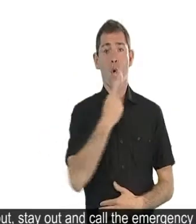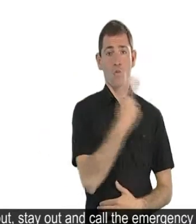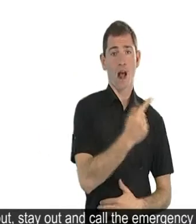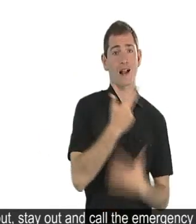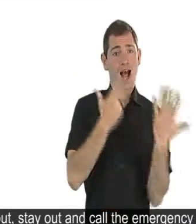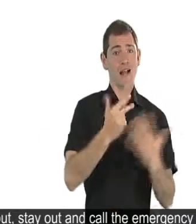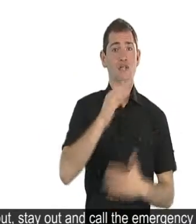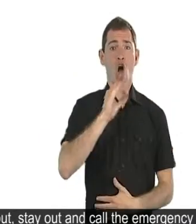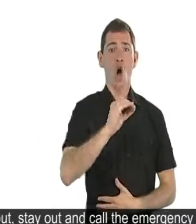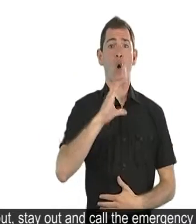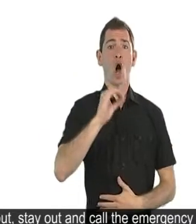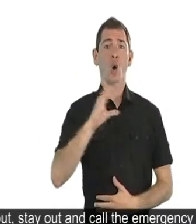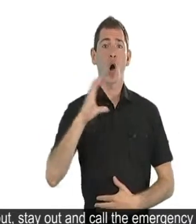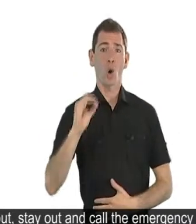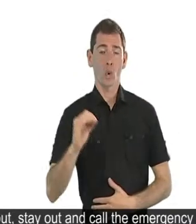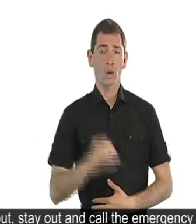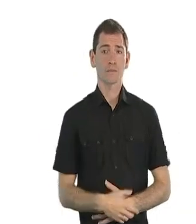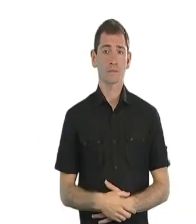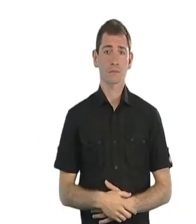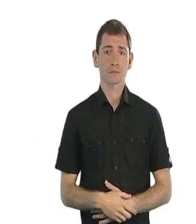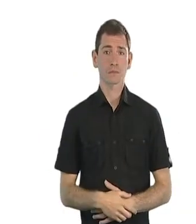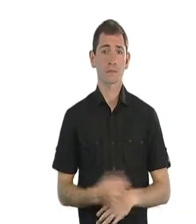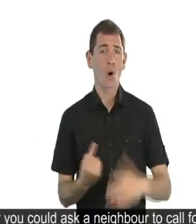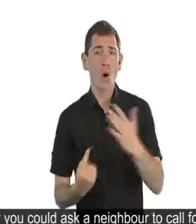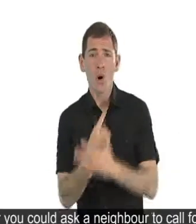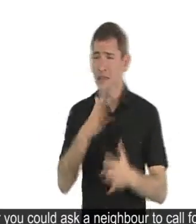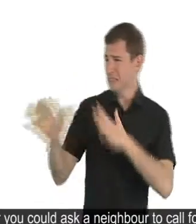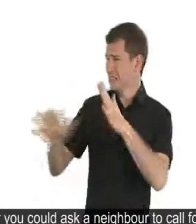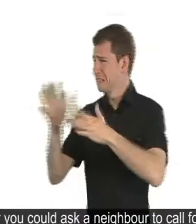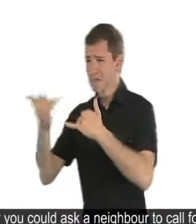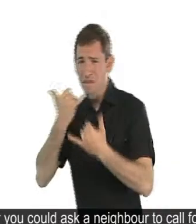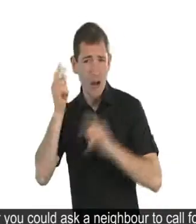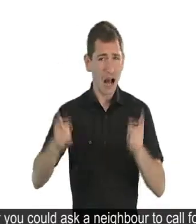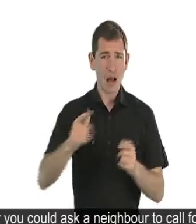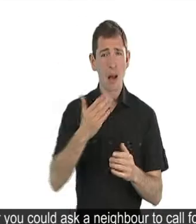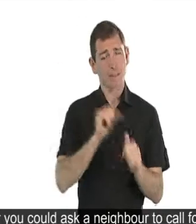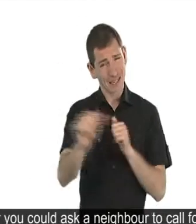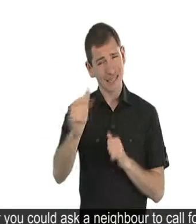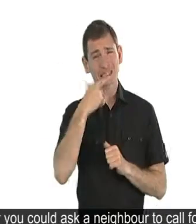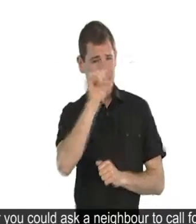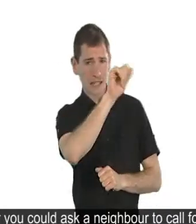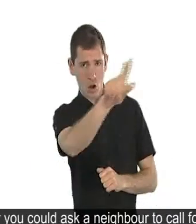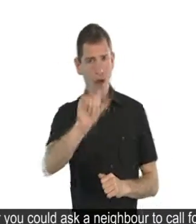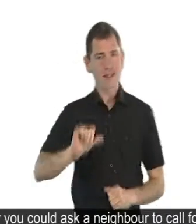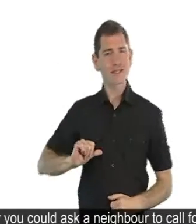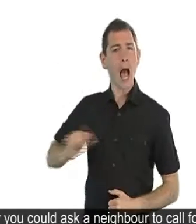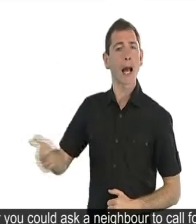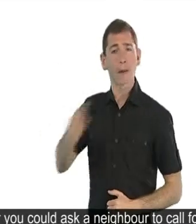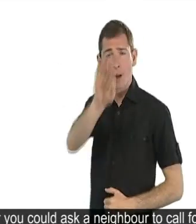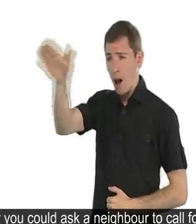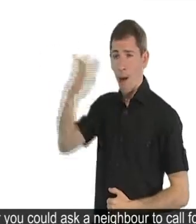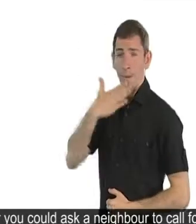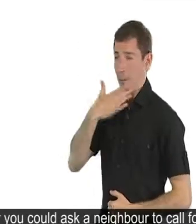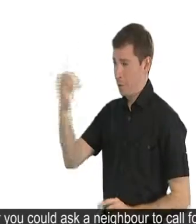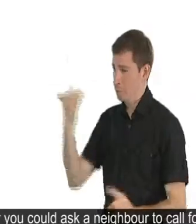18000 if you are a text phone user. Or you could ask a neighbour to call for you if you do not have access to a